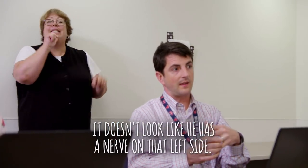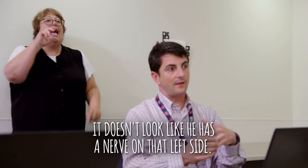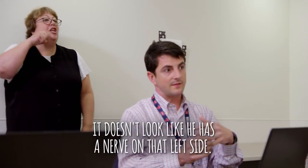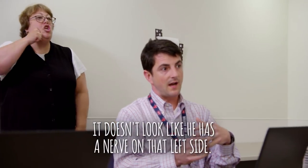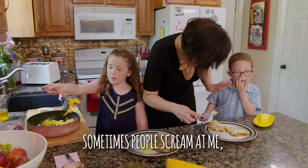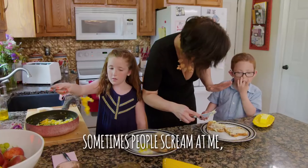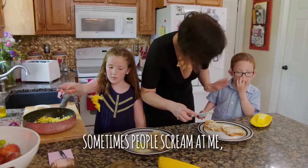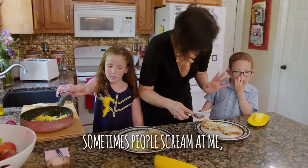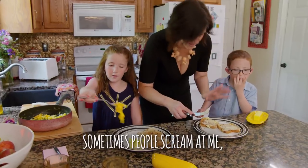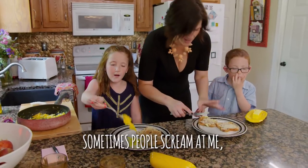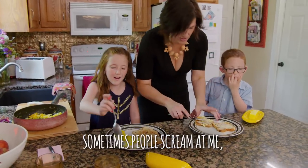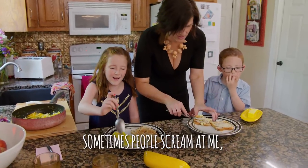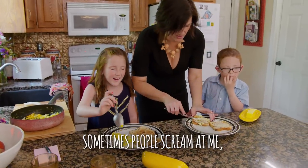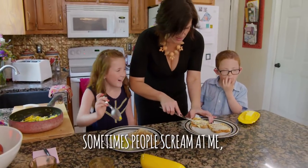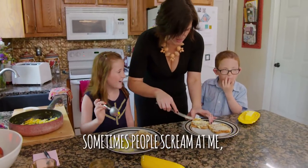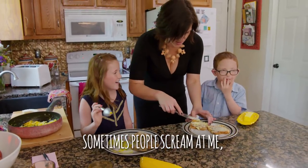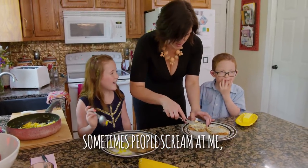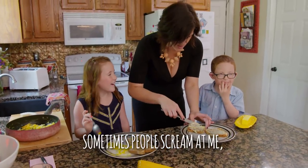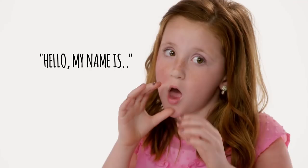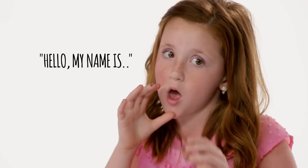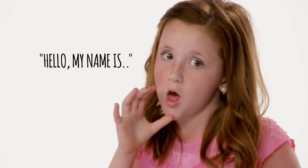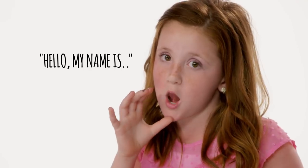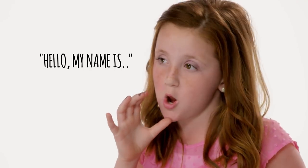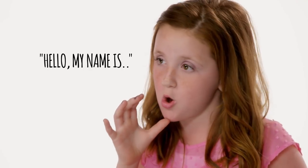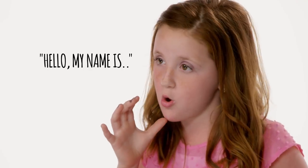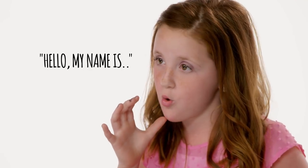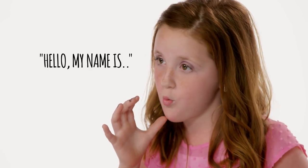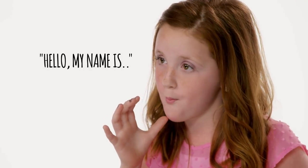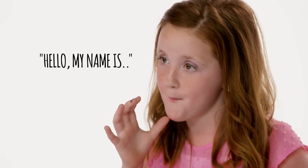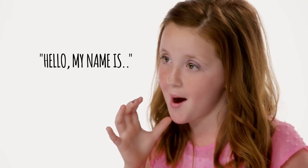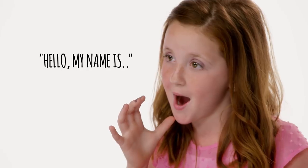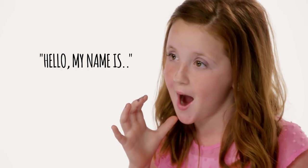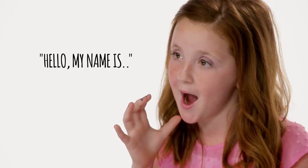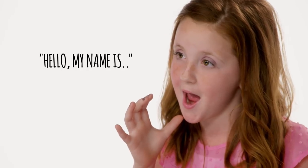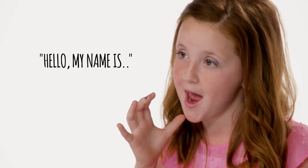left side. Sometimes people scream at me, hello, my